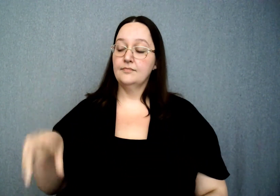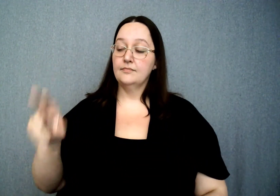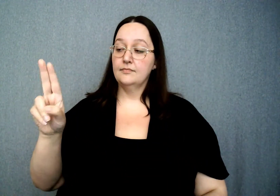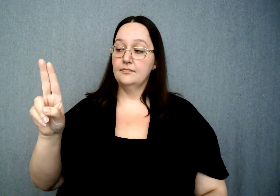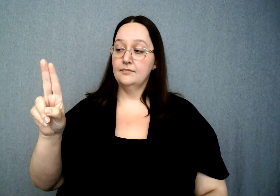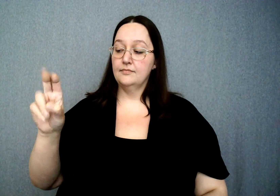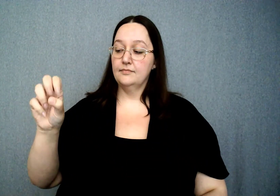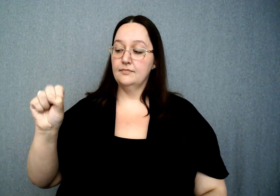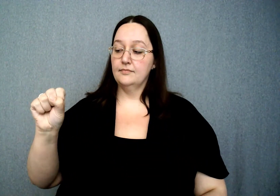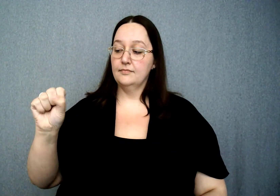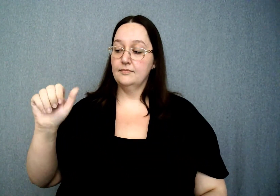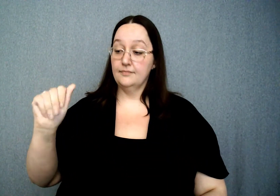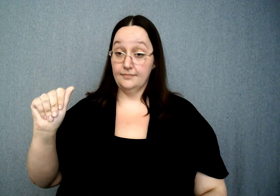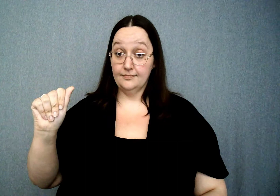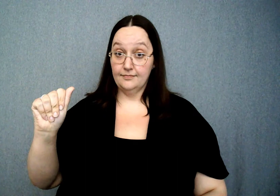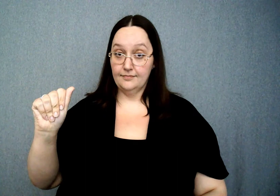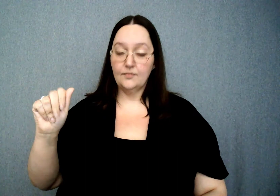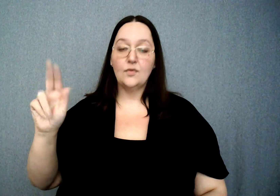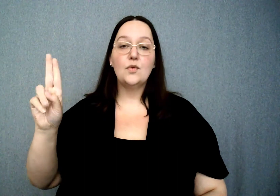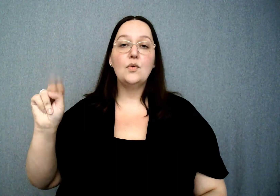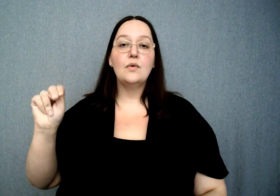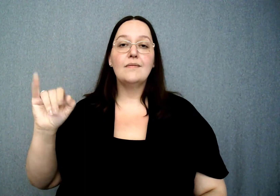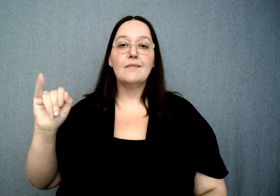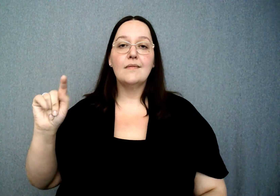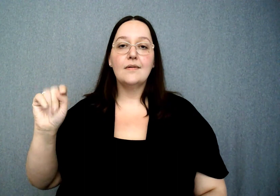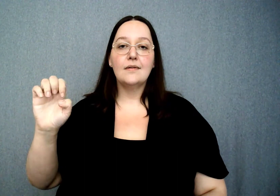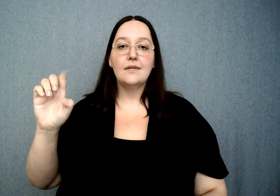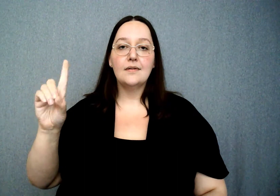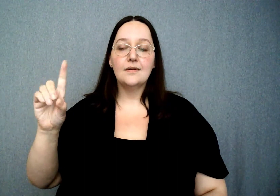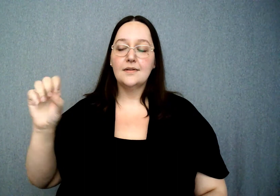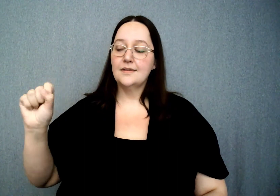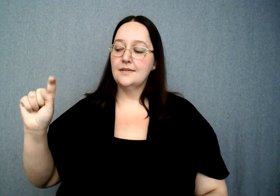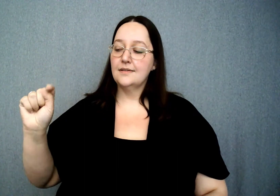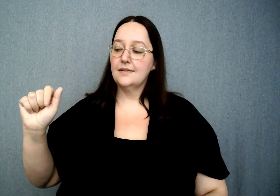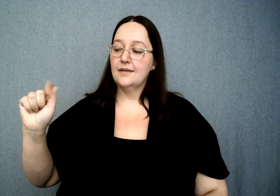39, the United States of America.